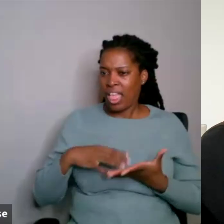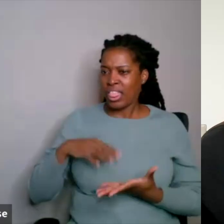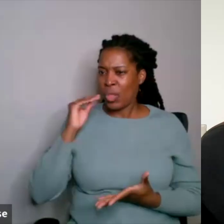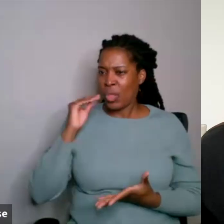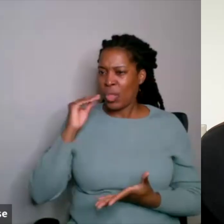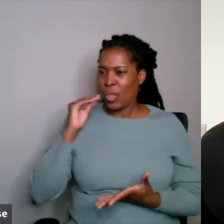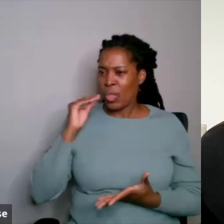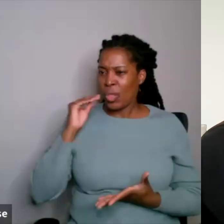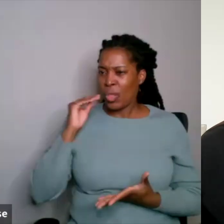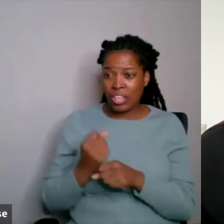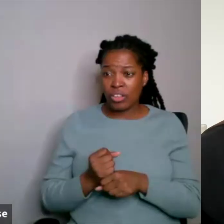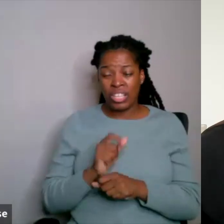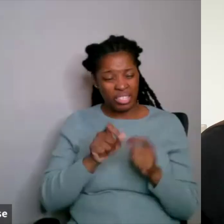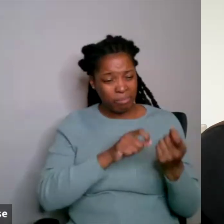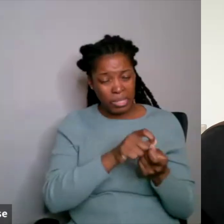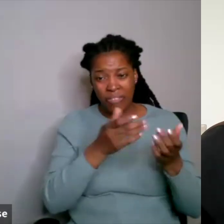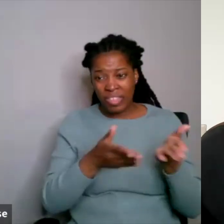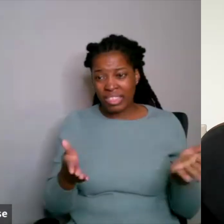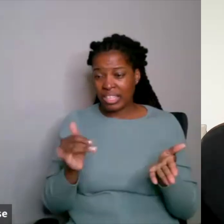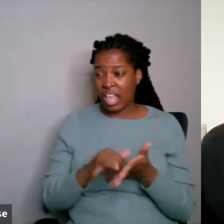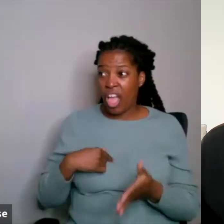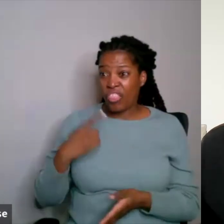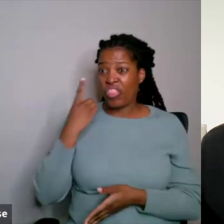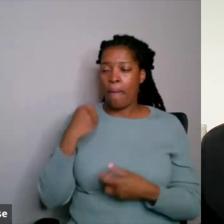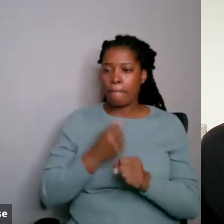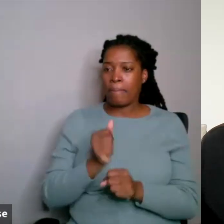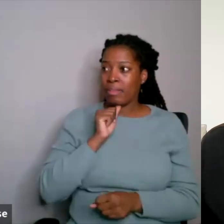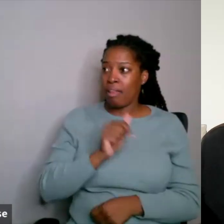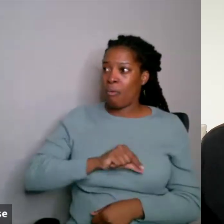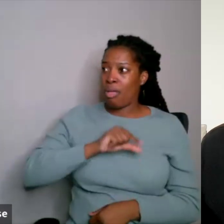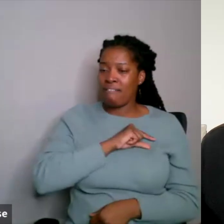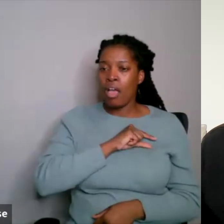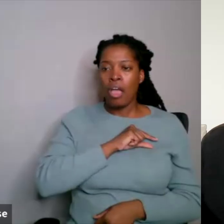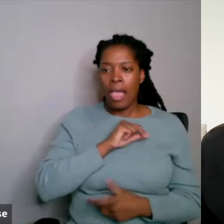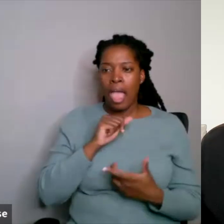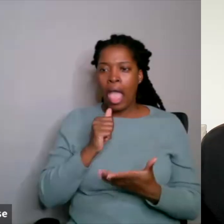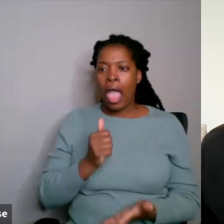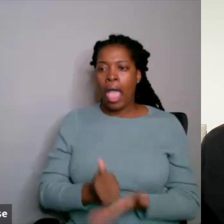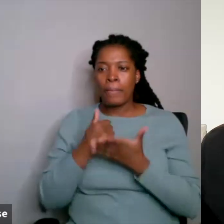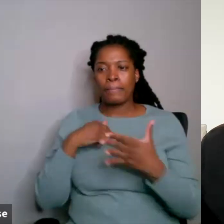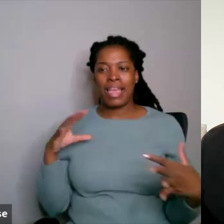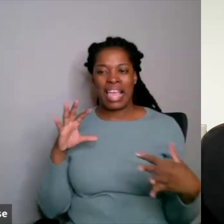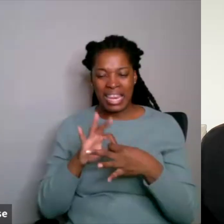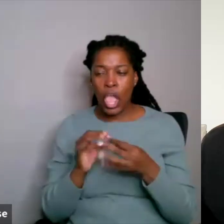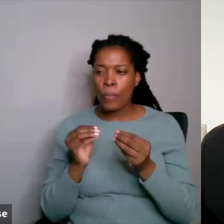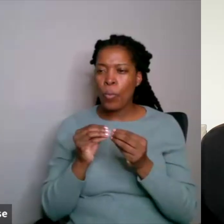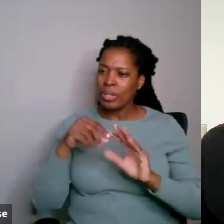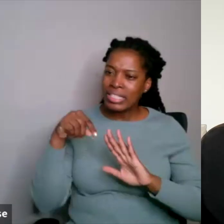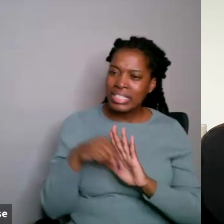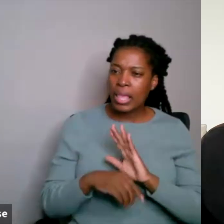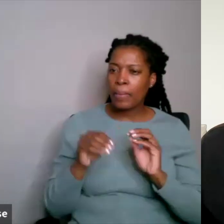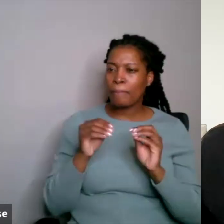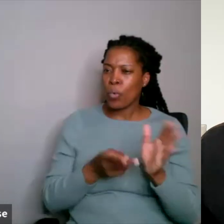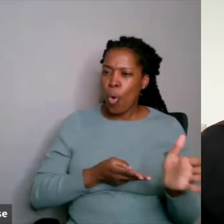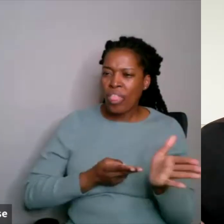the very things I thought disqualified me were the things that helped me connect most deeply, most genuinely, most